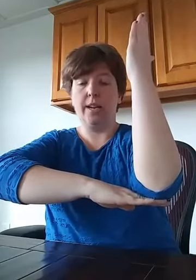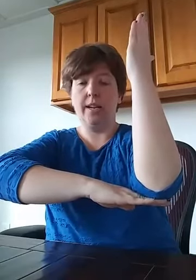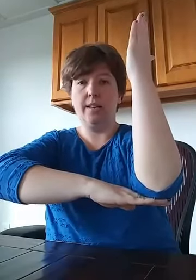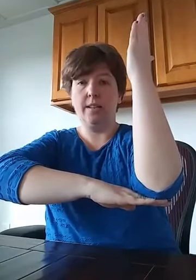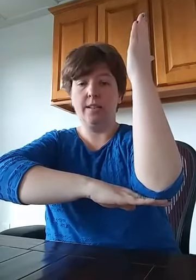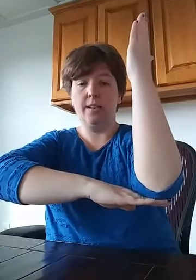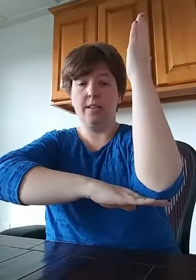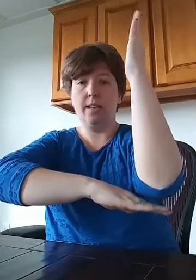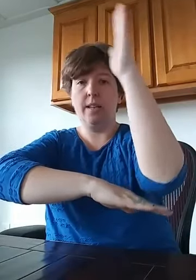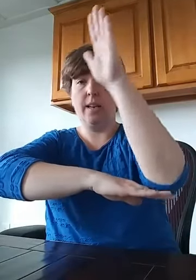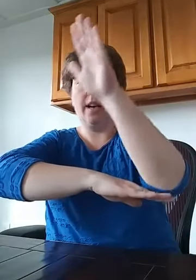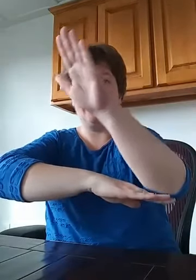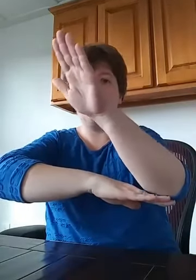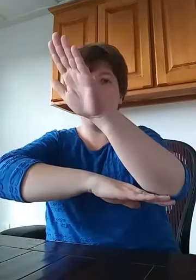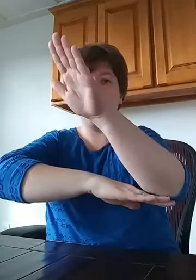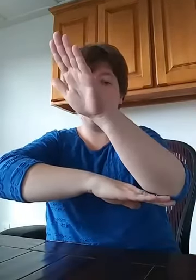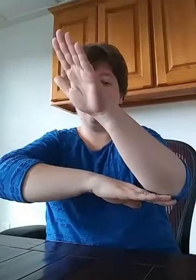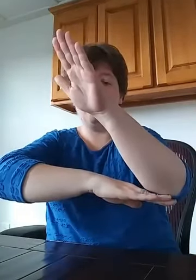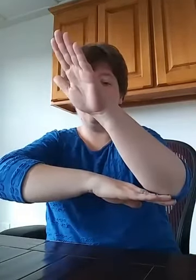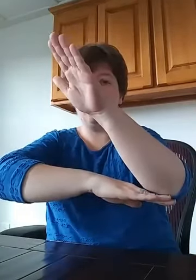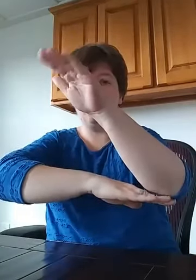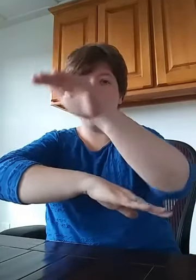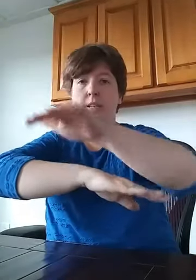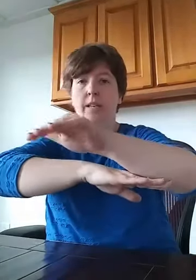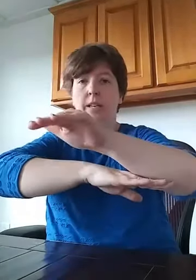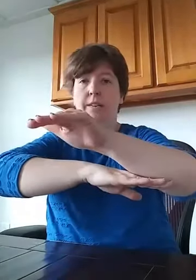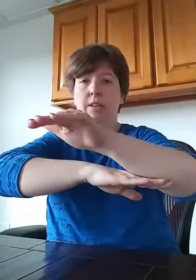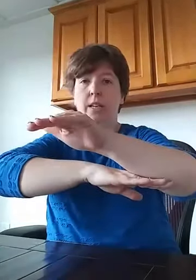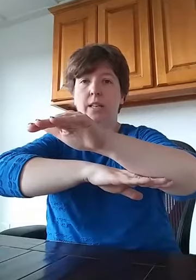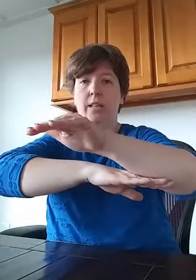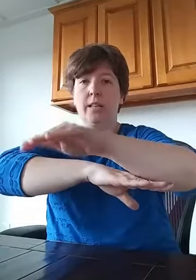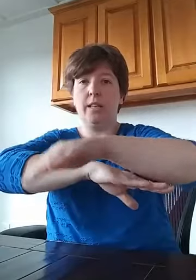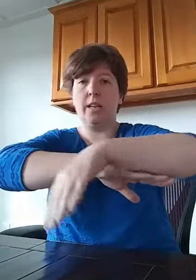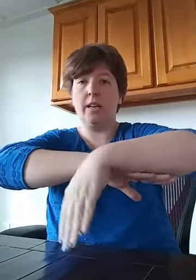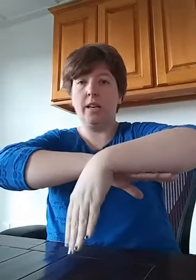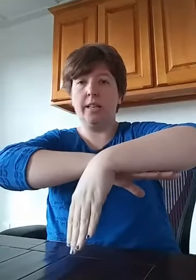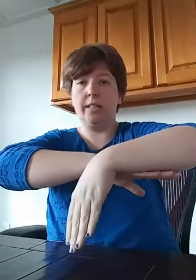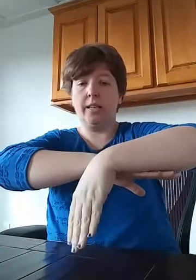ahead. Afternoon, evening, and night, it's down